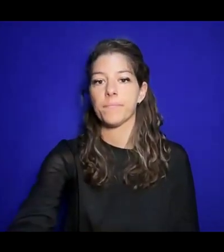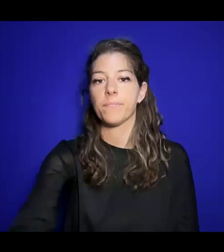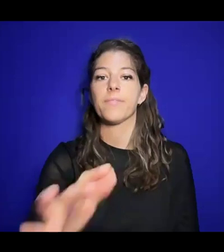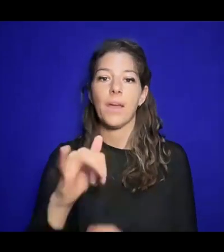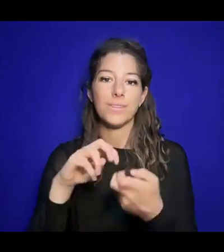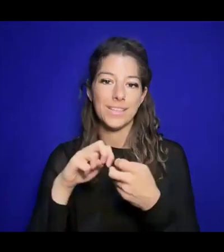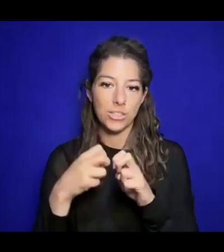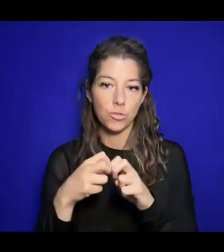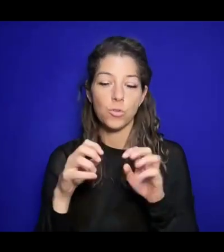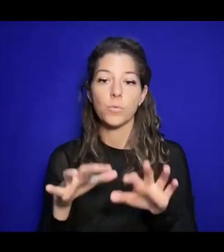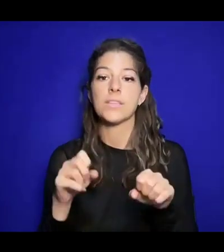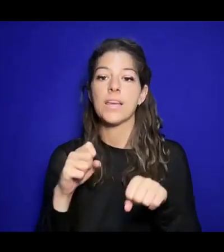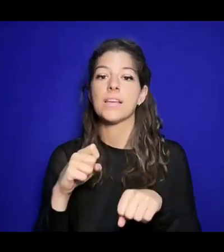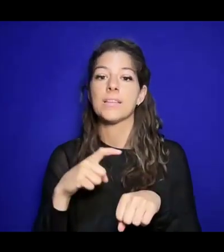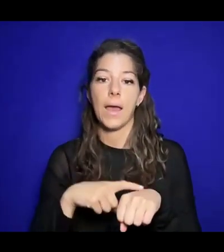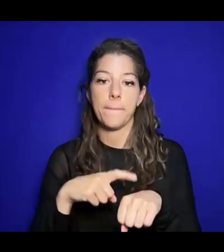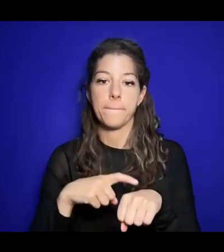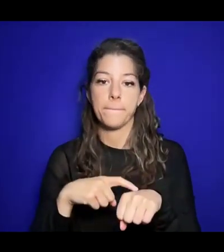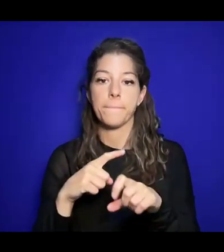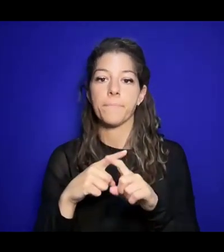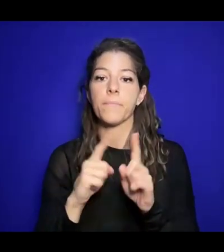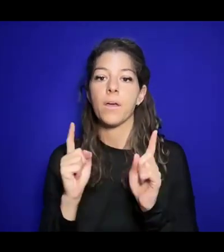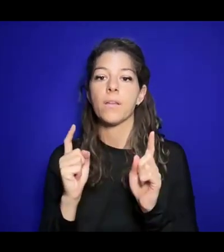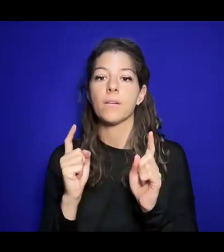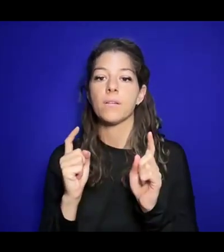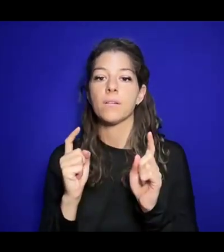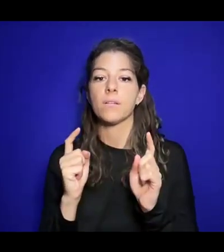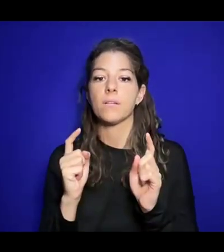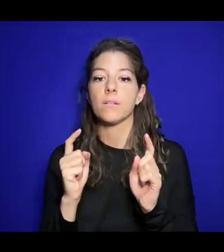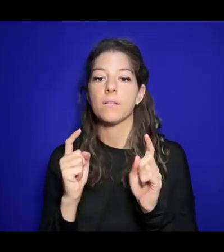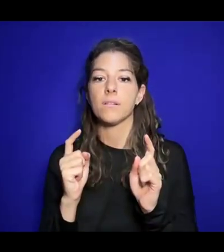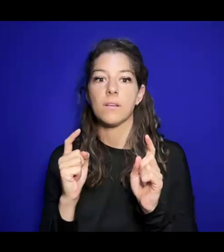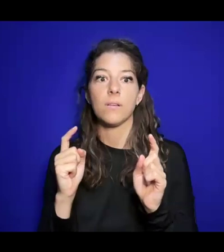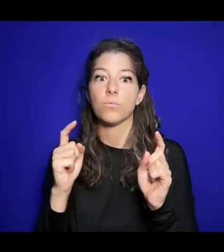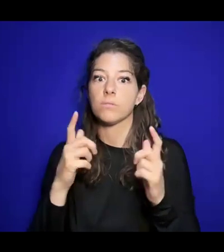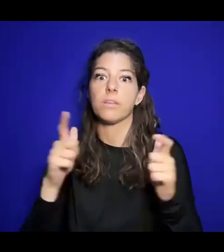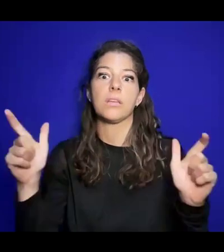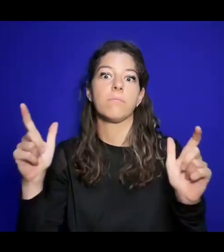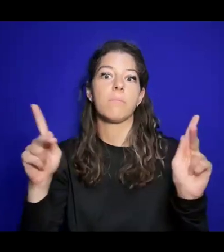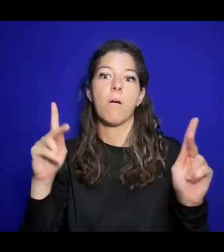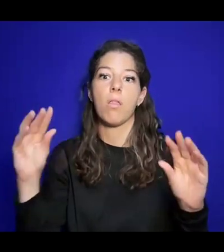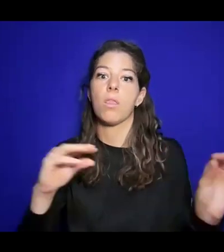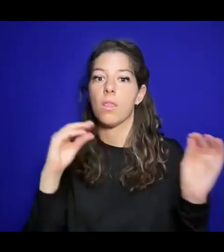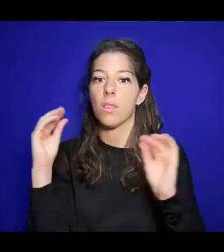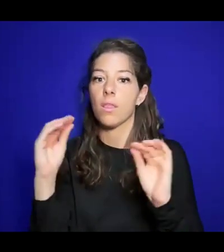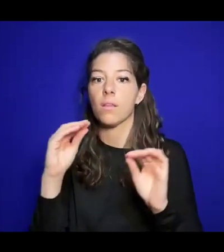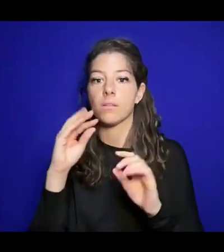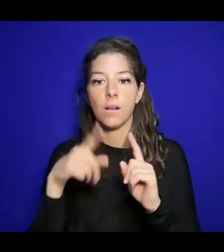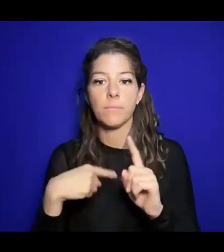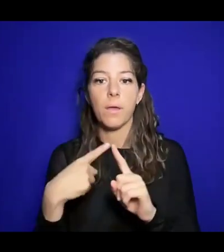So it's taken a lot longer, but it was the big hype. It got into the news. It was well talked